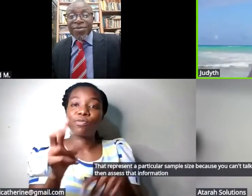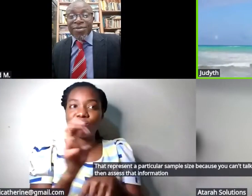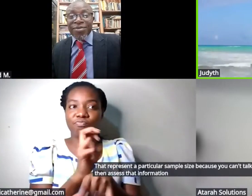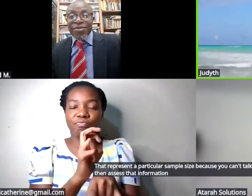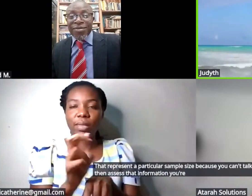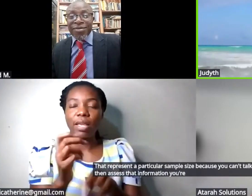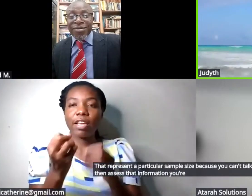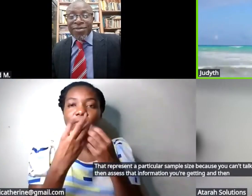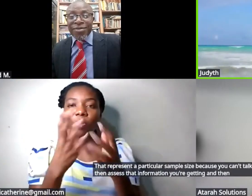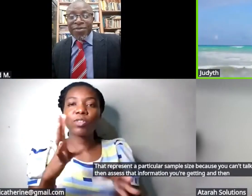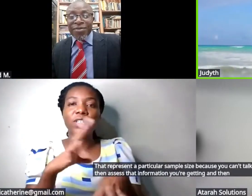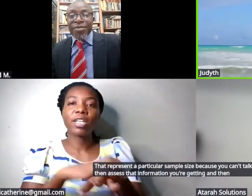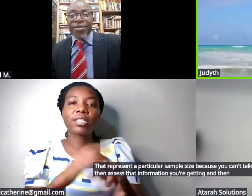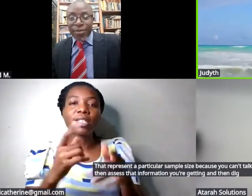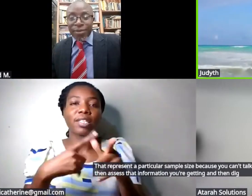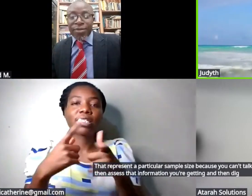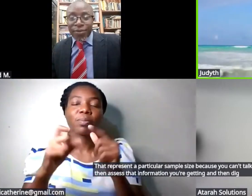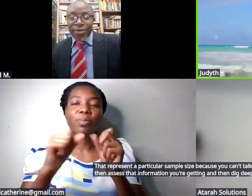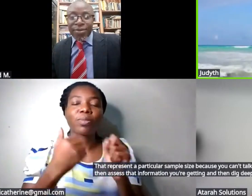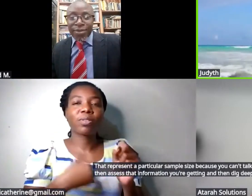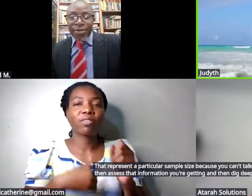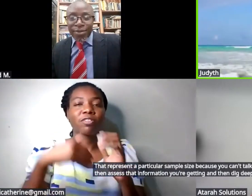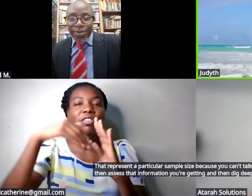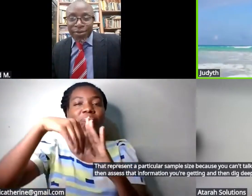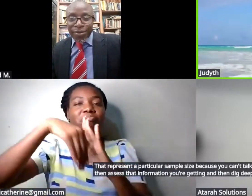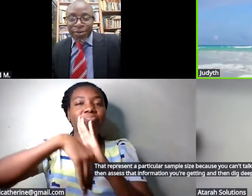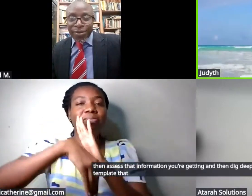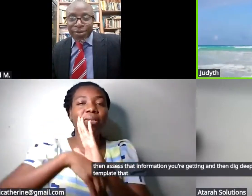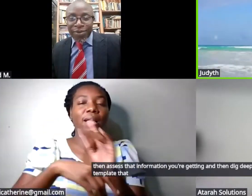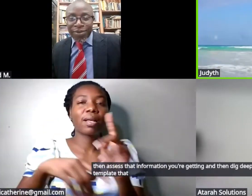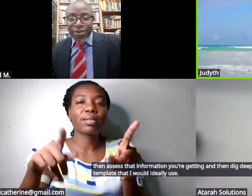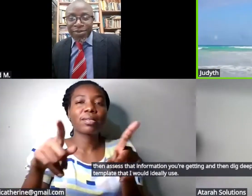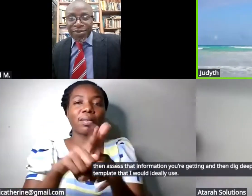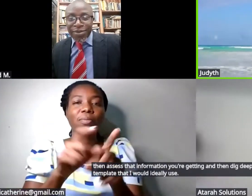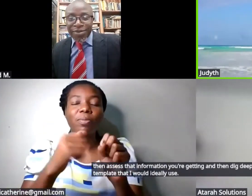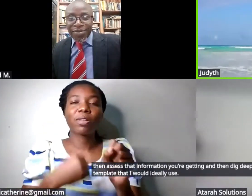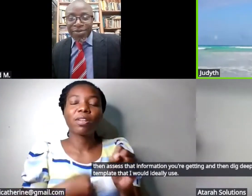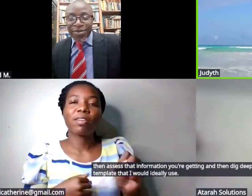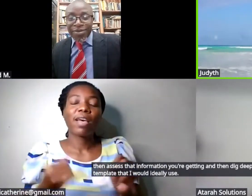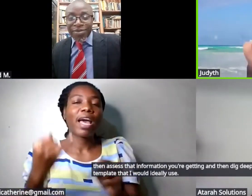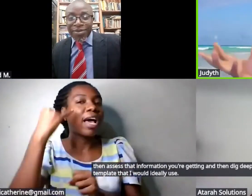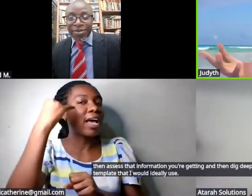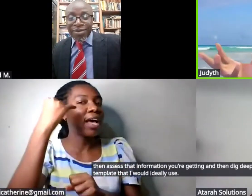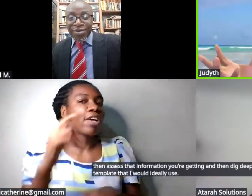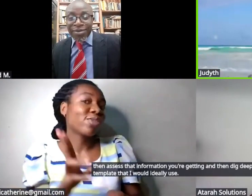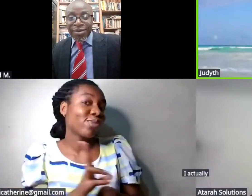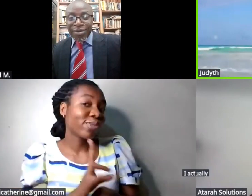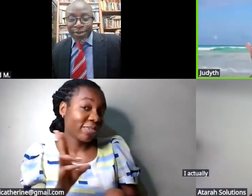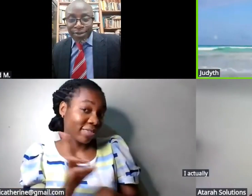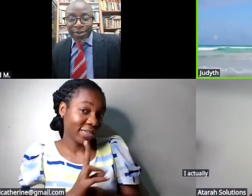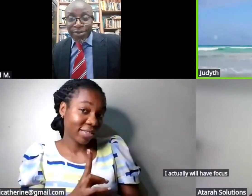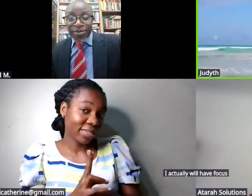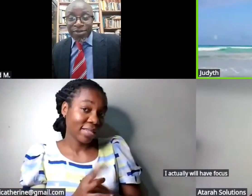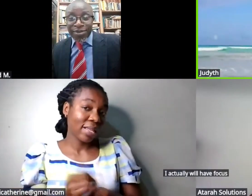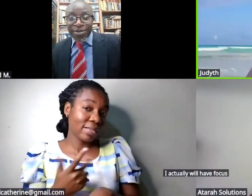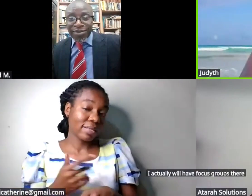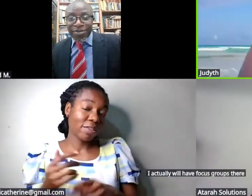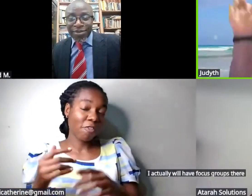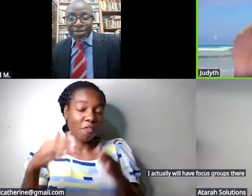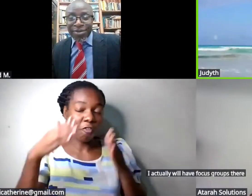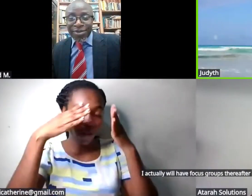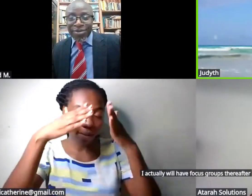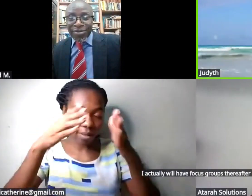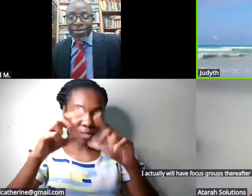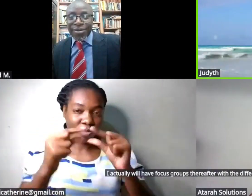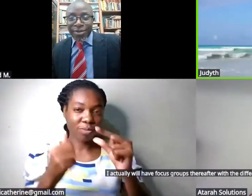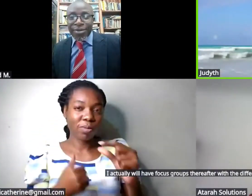then dig deeper. So besides the template that I would ideally use, I actually will have focus groups thereafter with the different